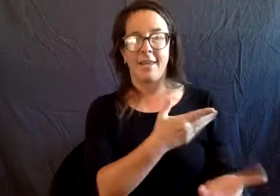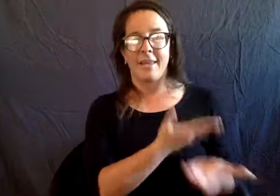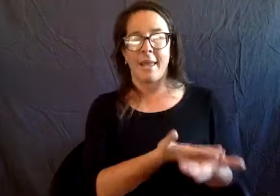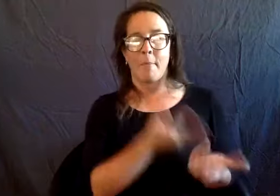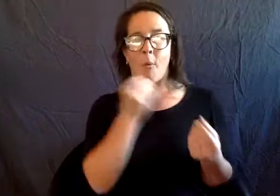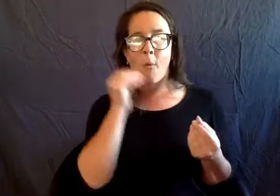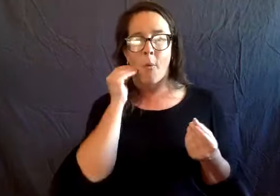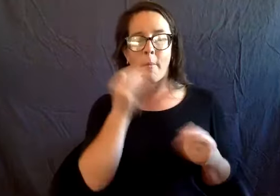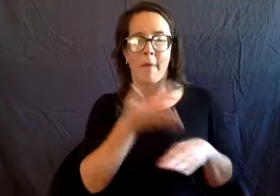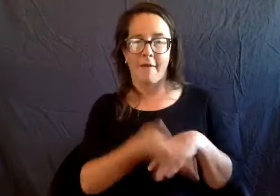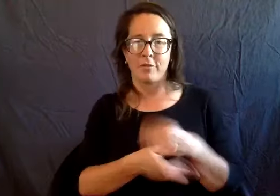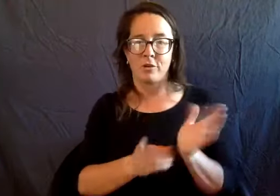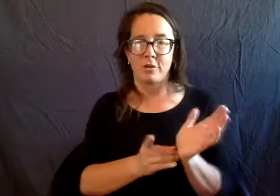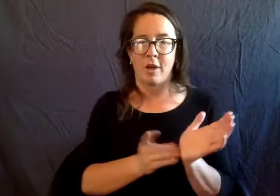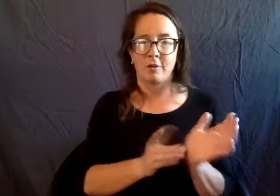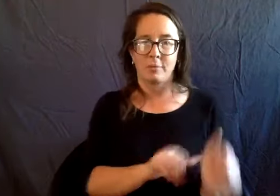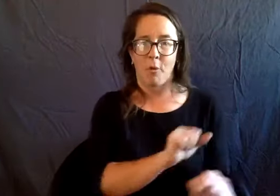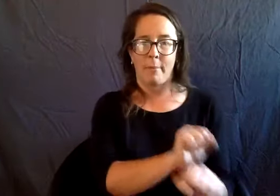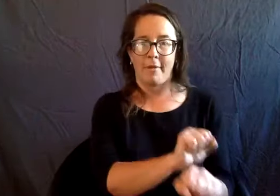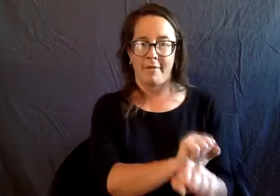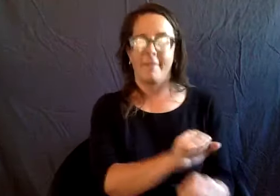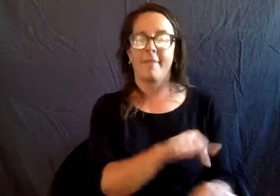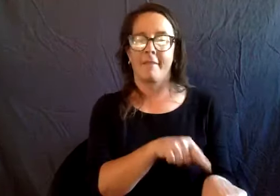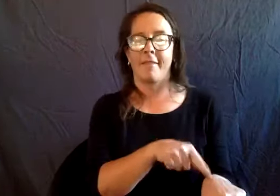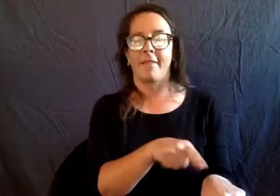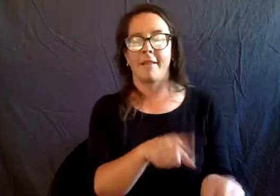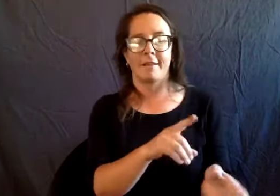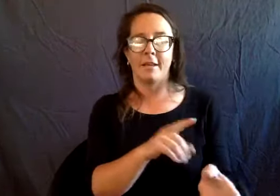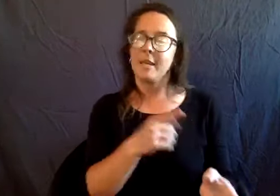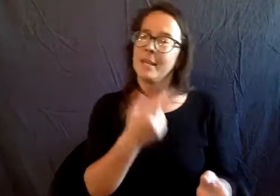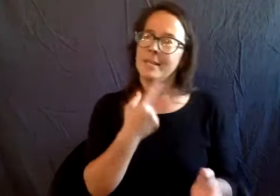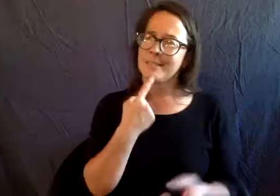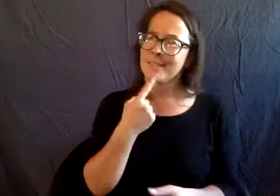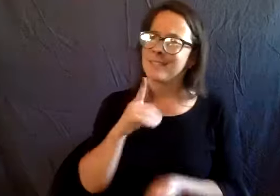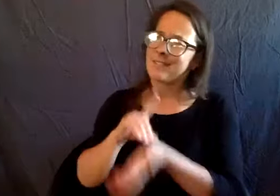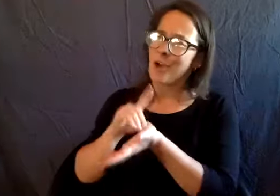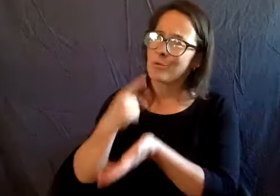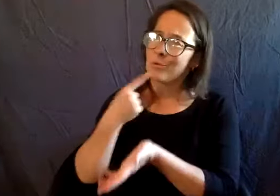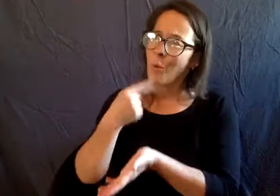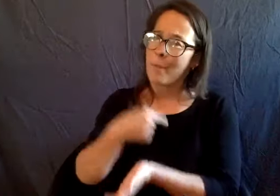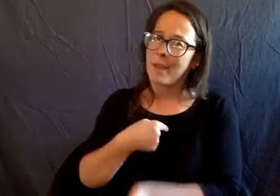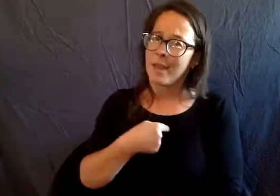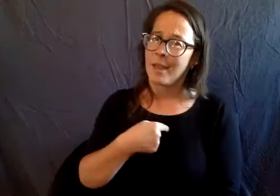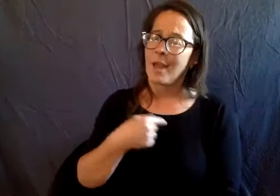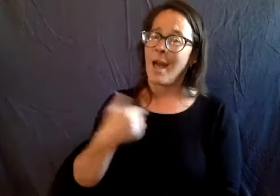came home after going to the doctor, and he said, the doctor told me I had